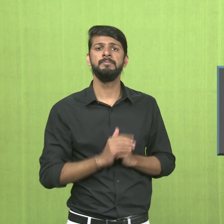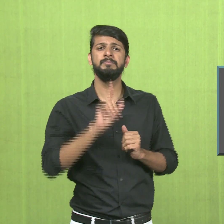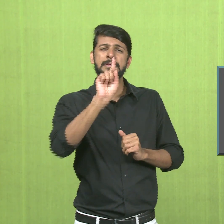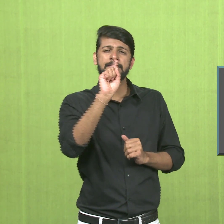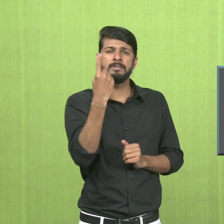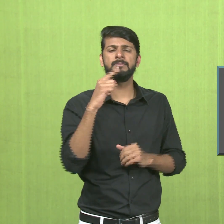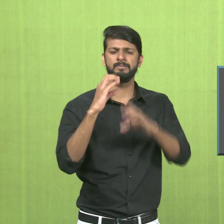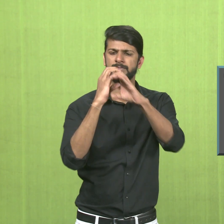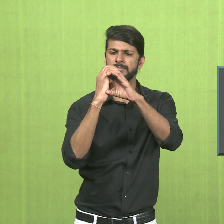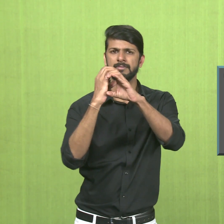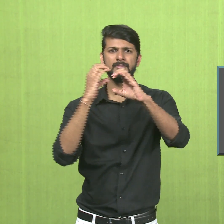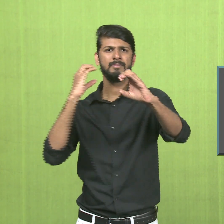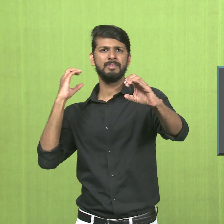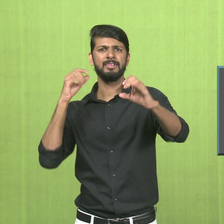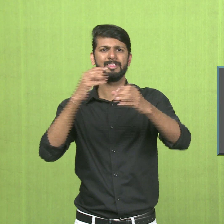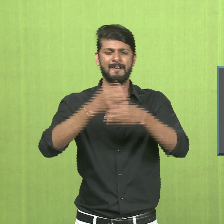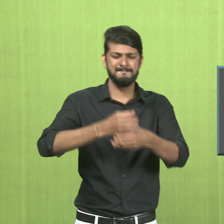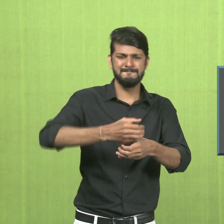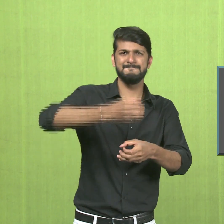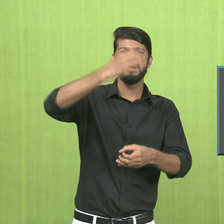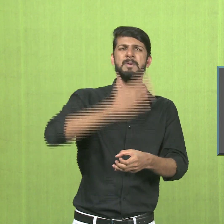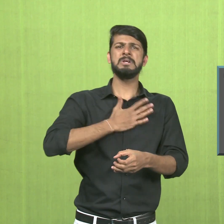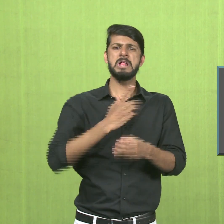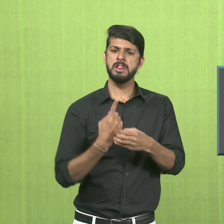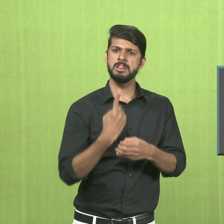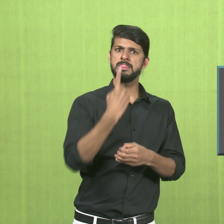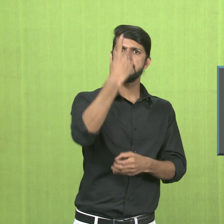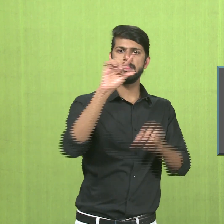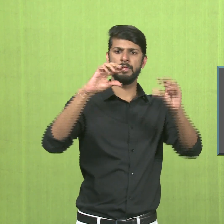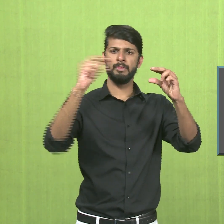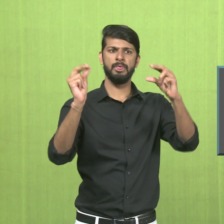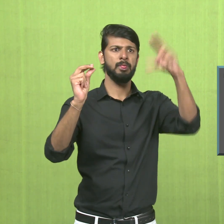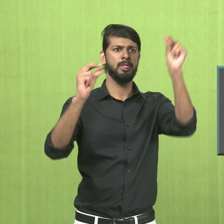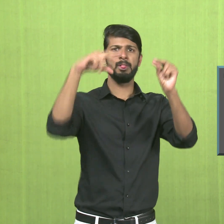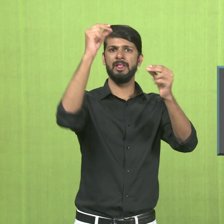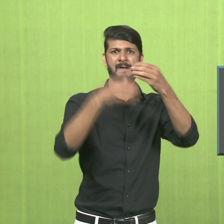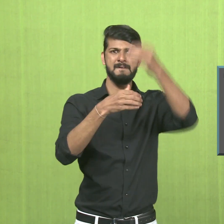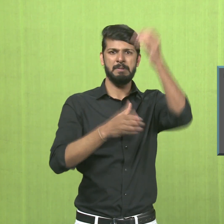At the onset, they use bamboo and